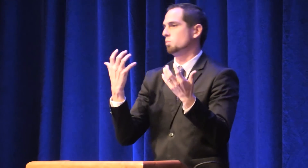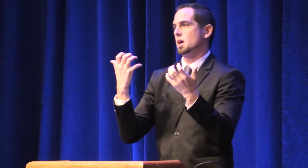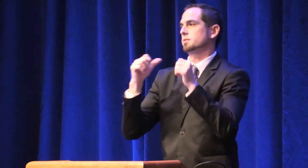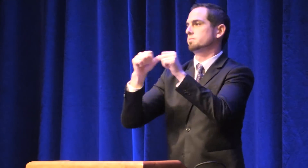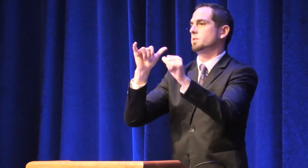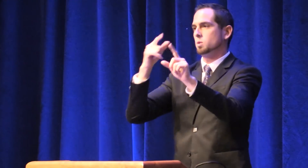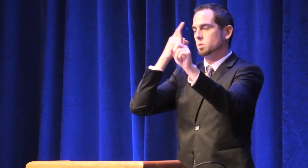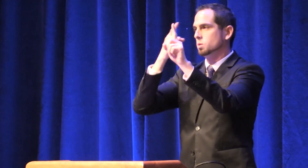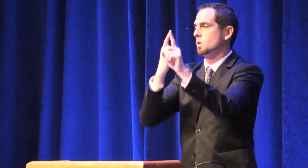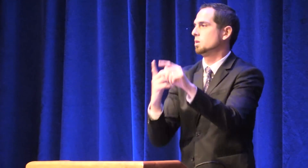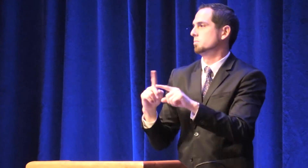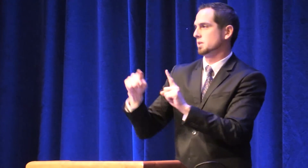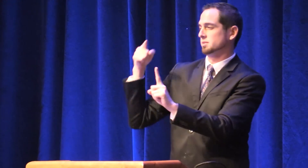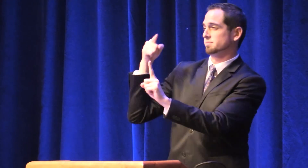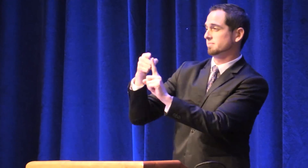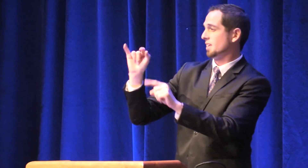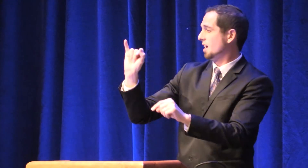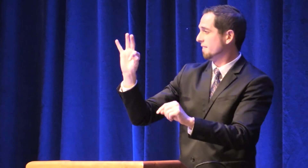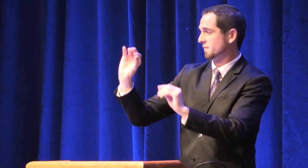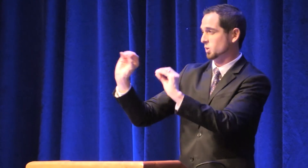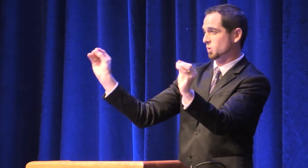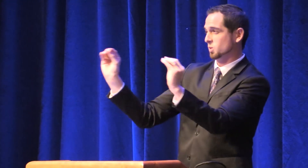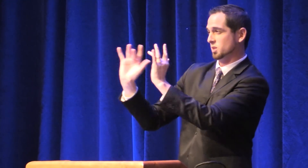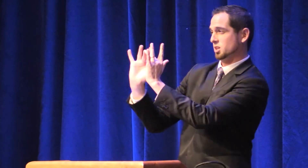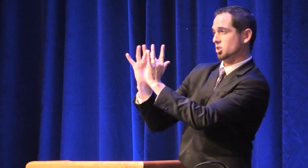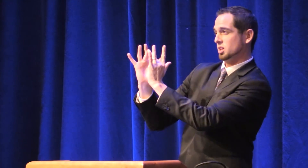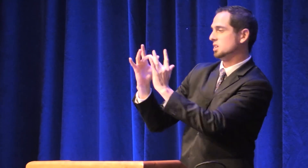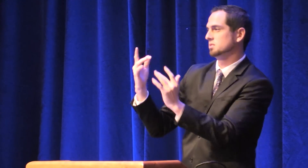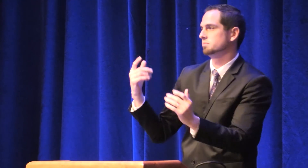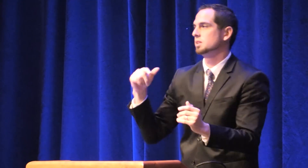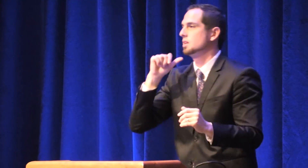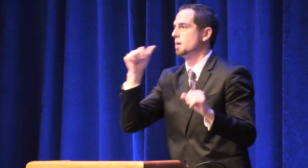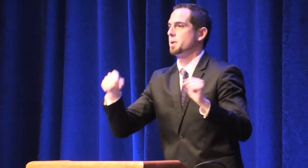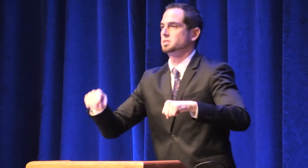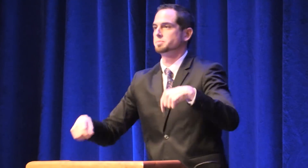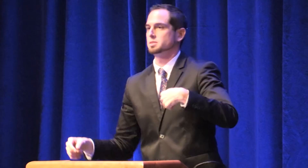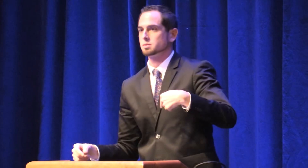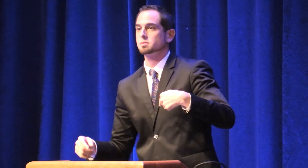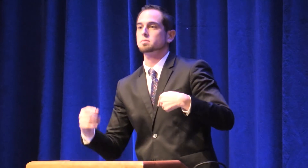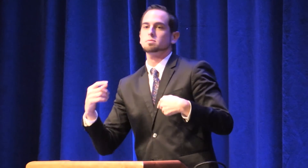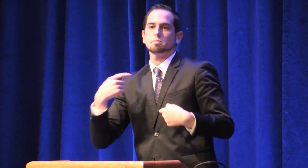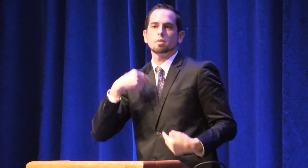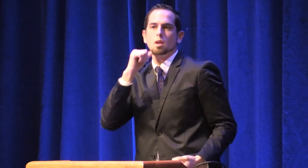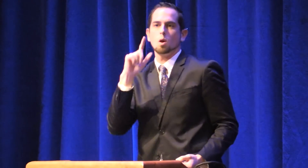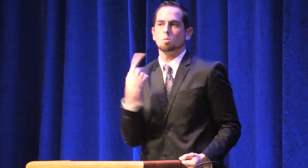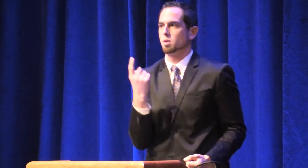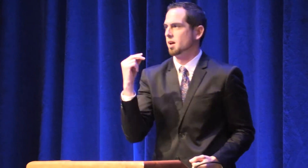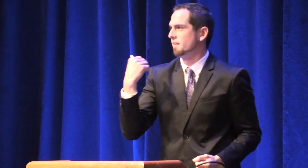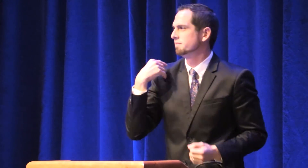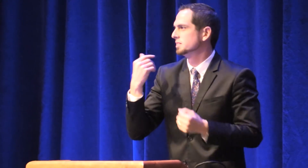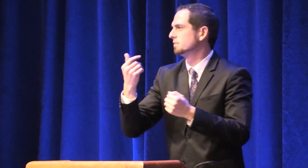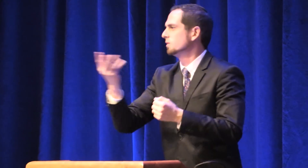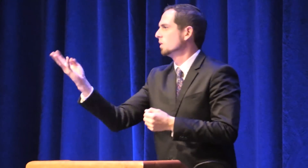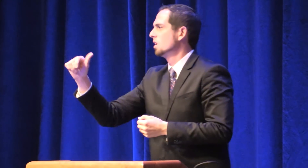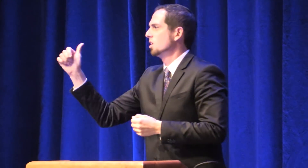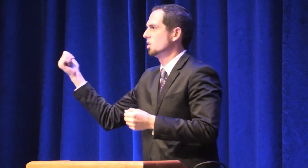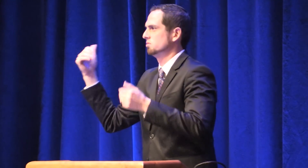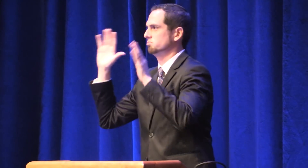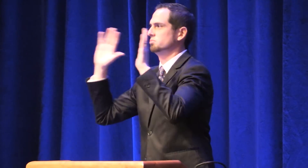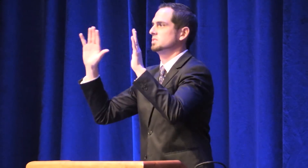improve and make great strides in sharing this type of information with the deaf community. But again, I would not be here were it not